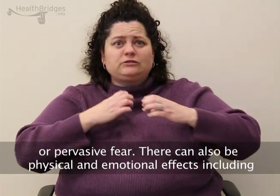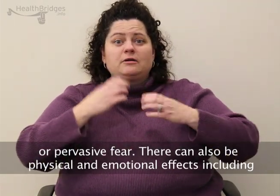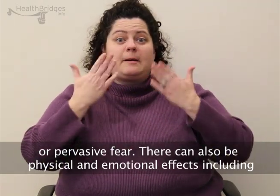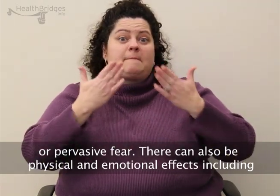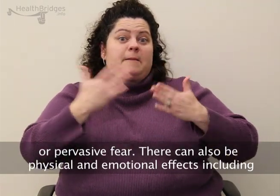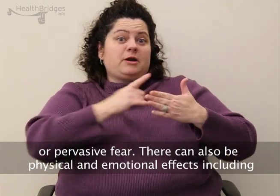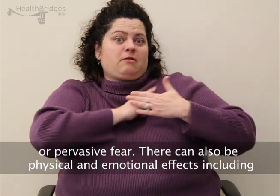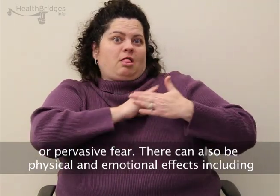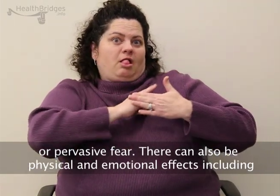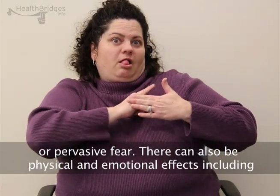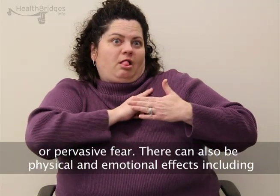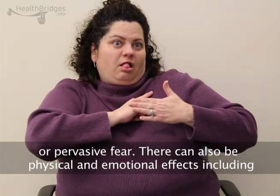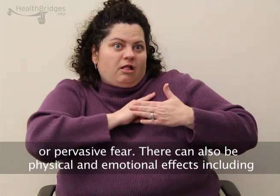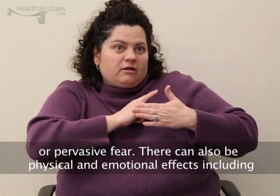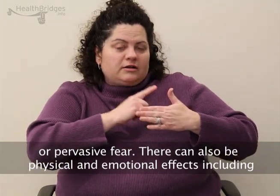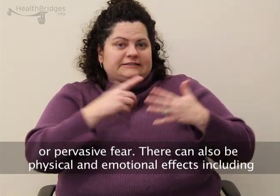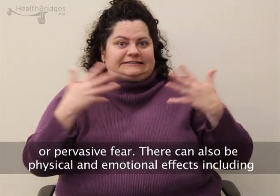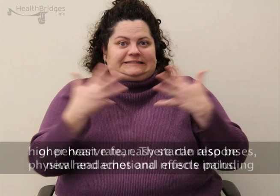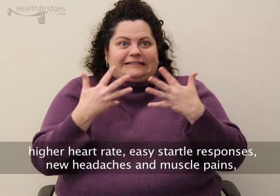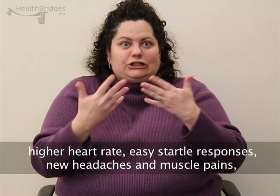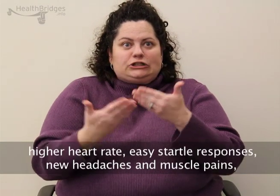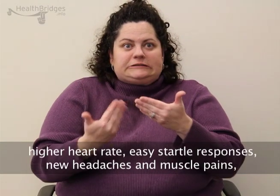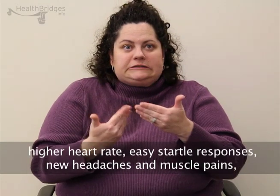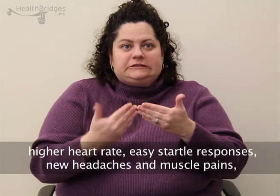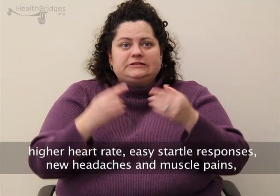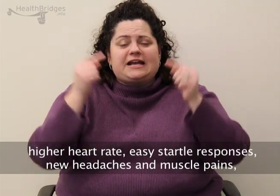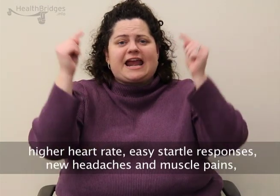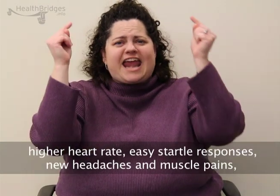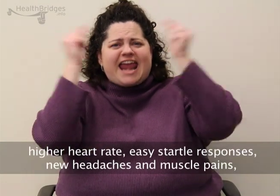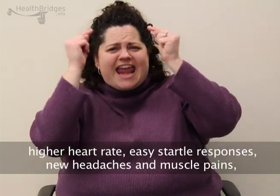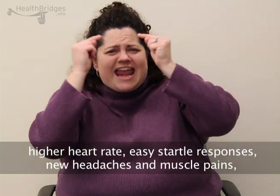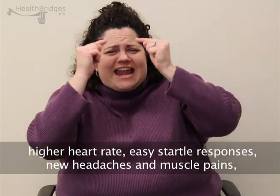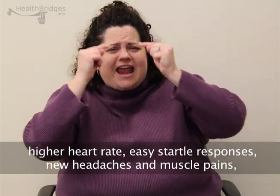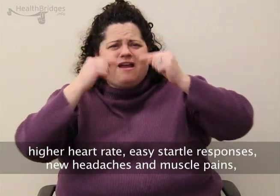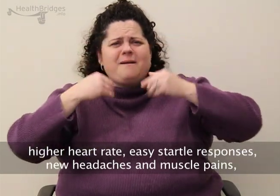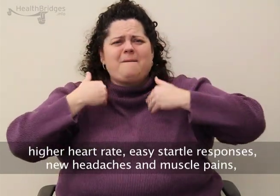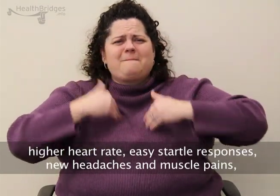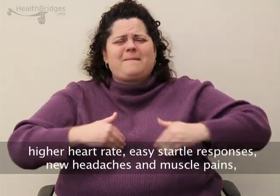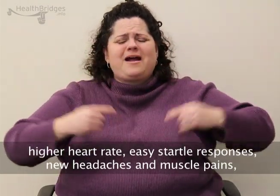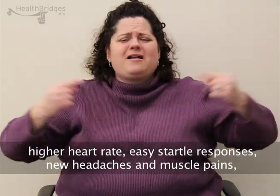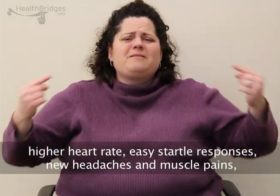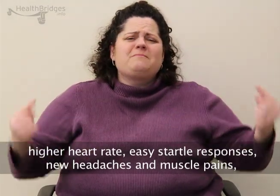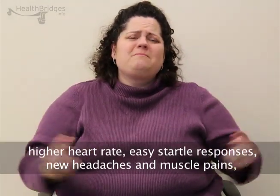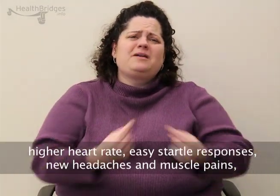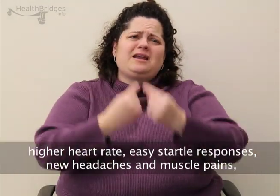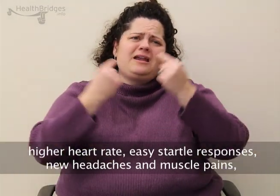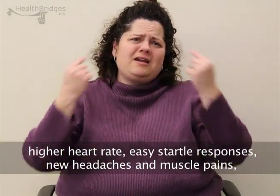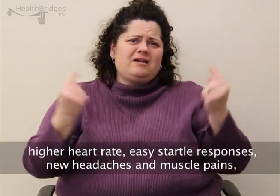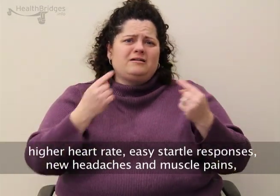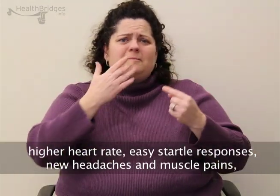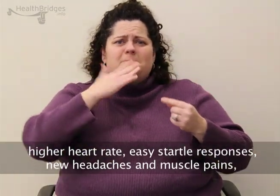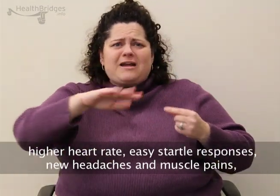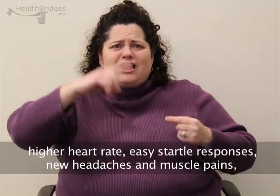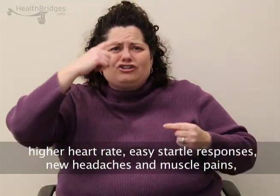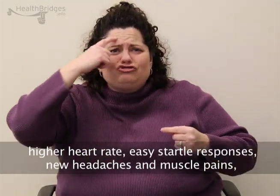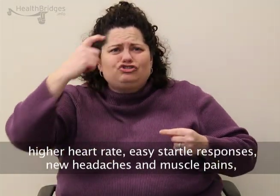physical and emotional effects, including higher heart rates, easy startle responses, new headaches and muscle